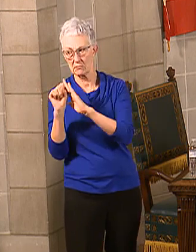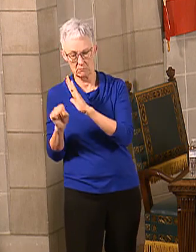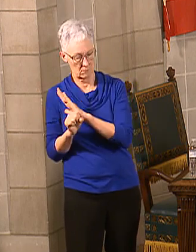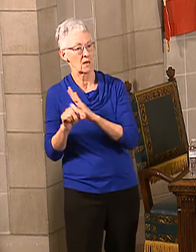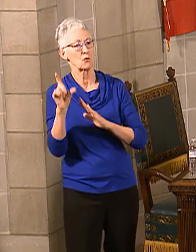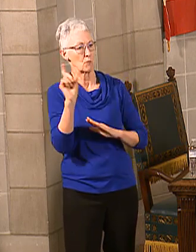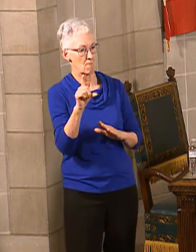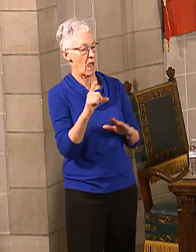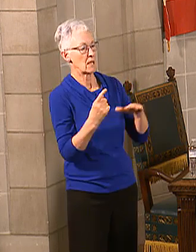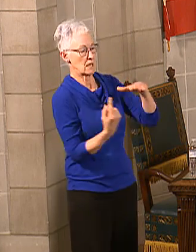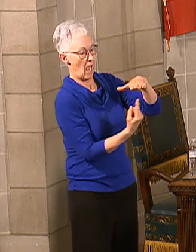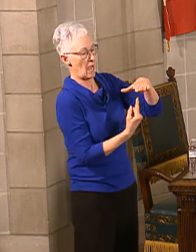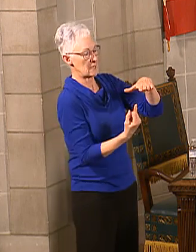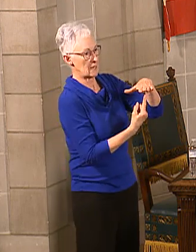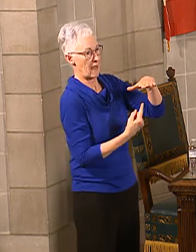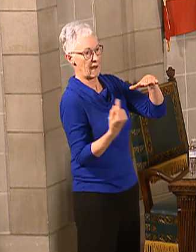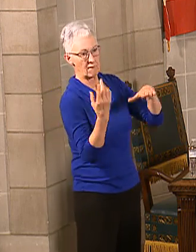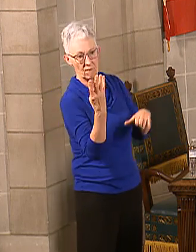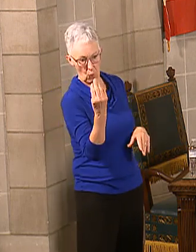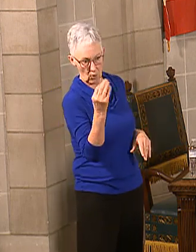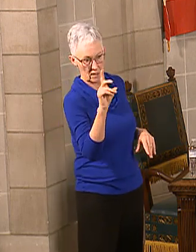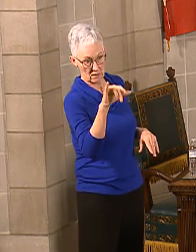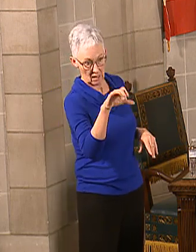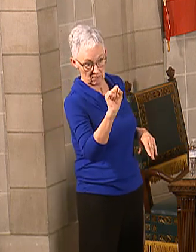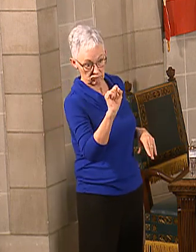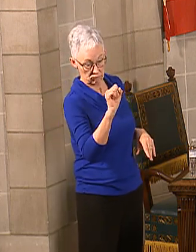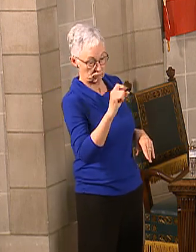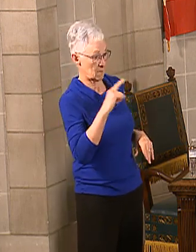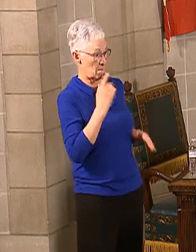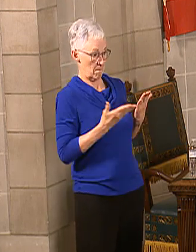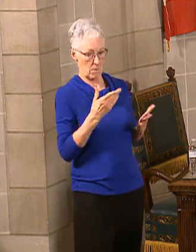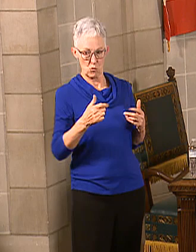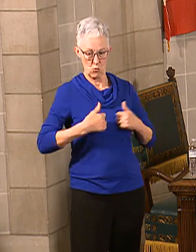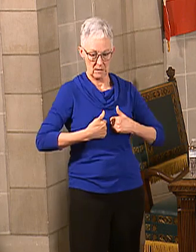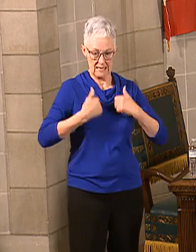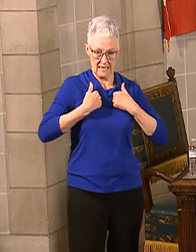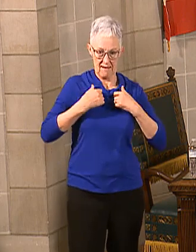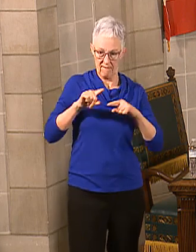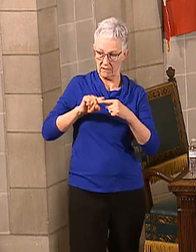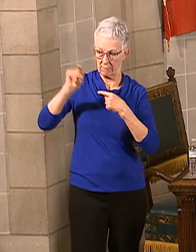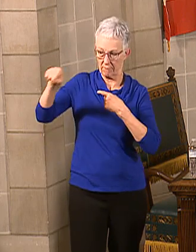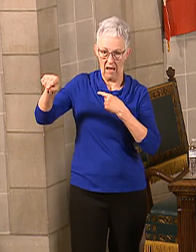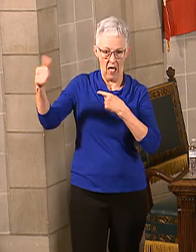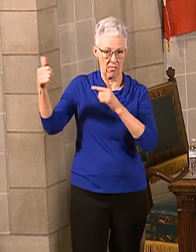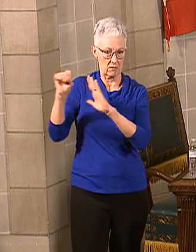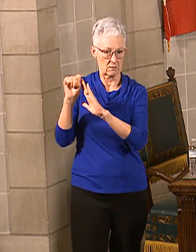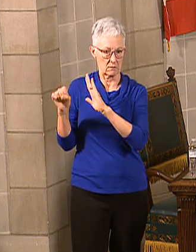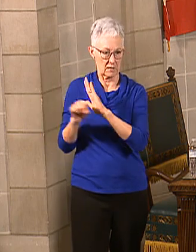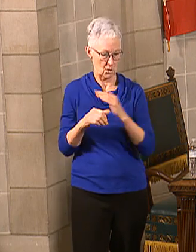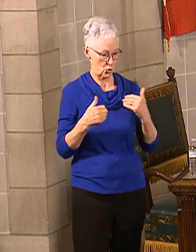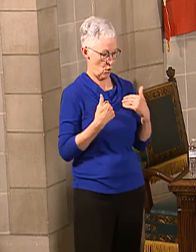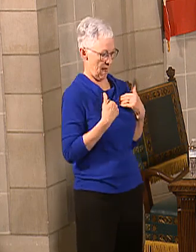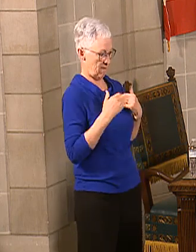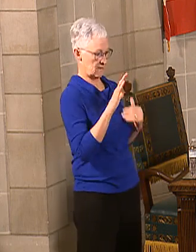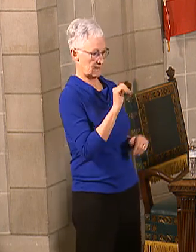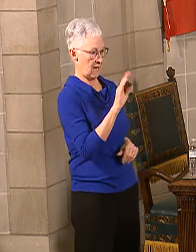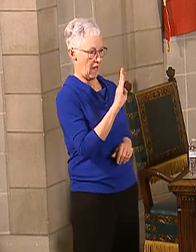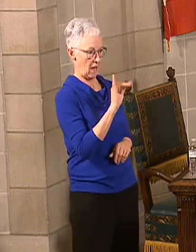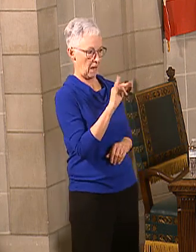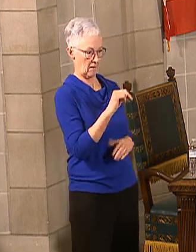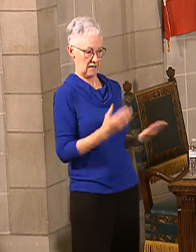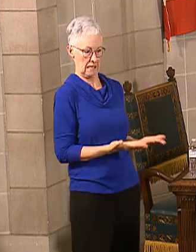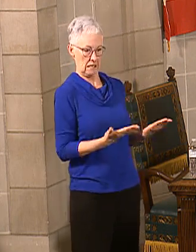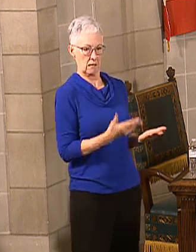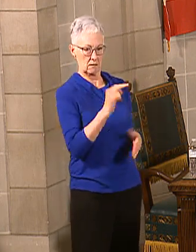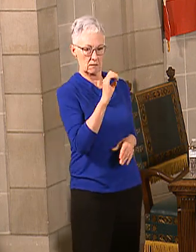overall, hey, you're coming back. If you've got a cabin here, maybe you live out of state and you've got a cabin here in Nebraska, you have to quarantine for 14 days. So it's not just if you're coming back